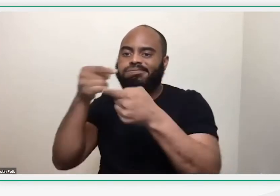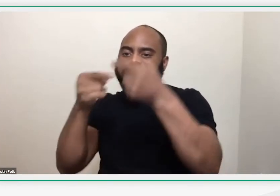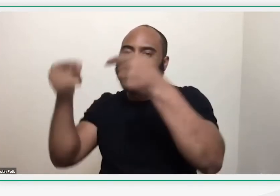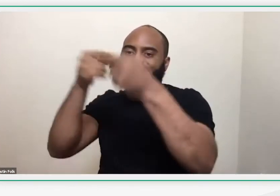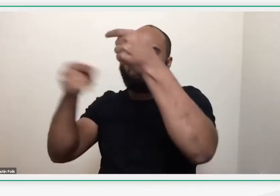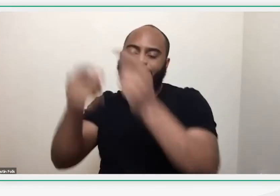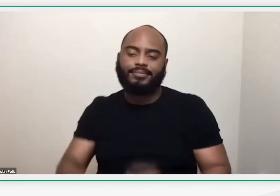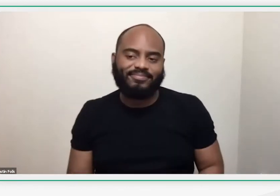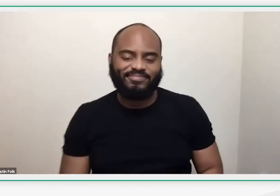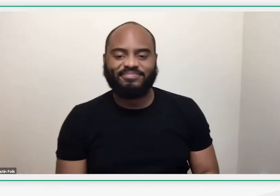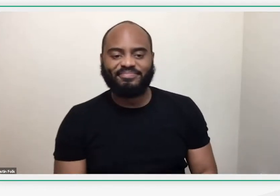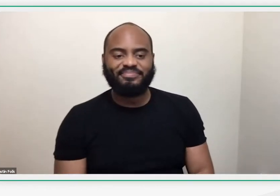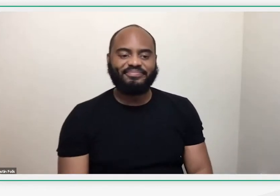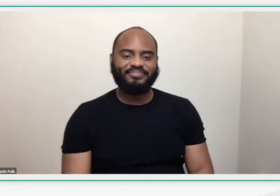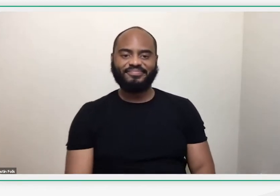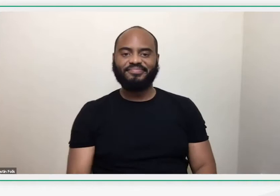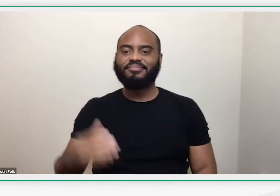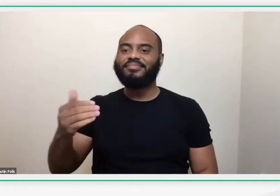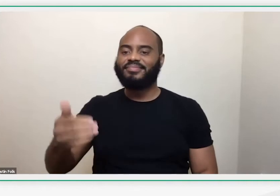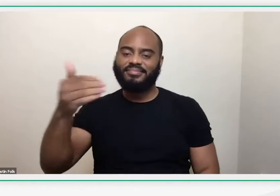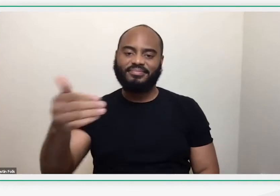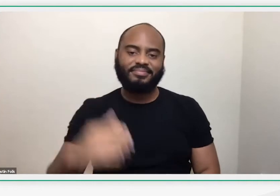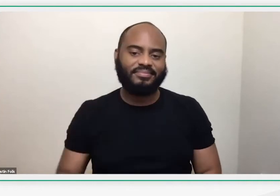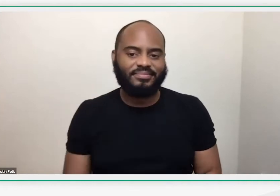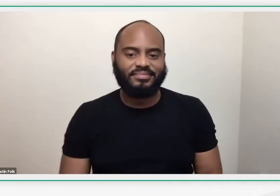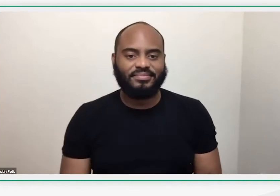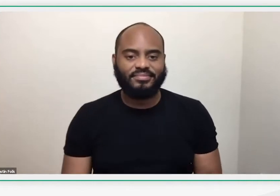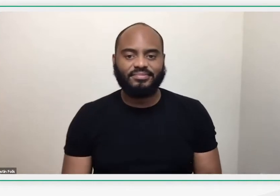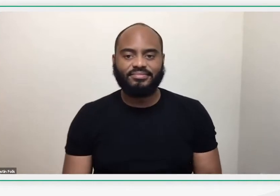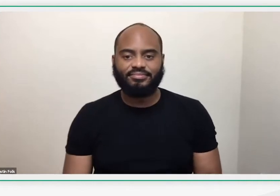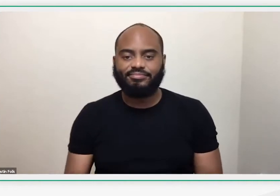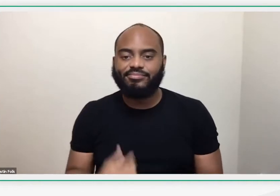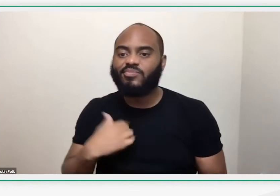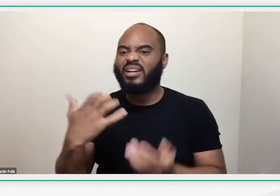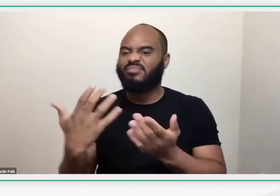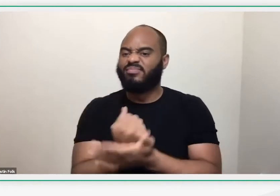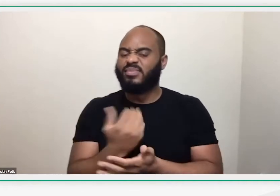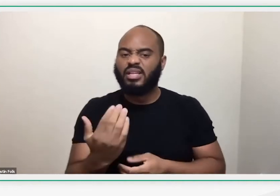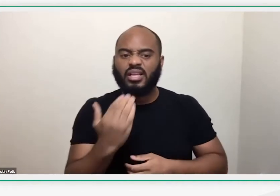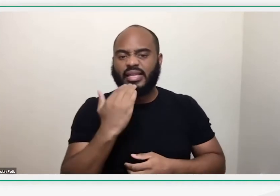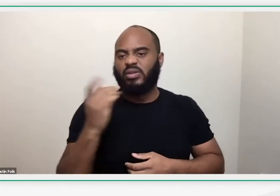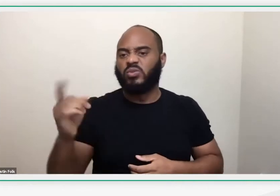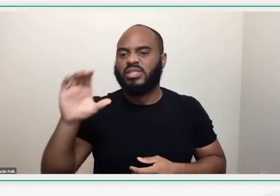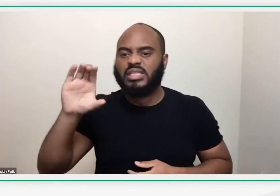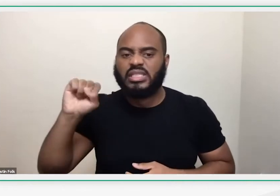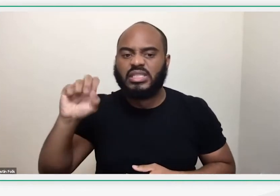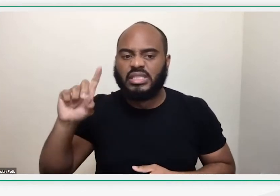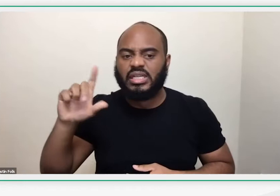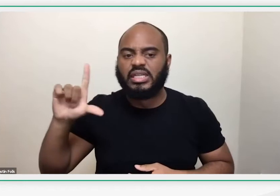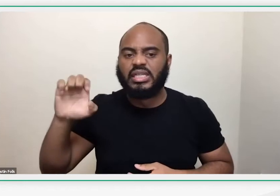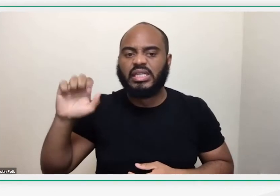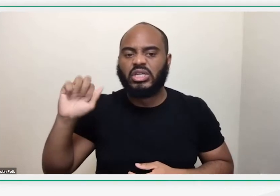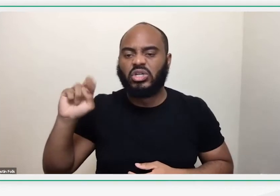And again, the Q&A has the upvote feature where you can ask your questions. And if the audience likes your question, you can vote it up and have it